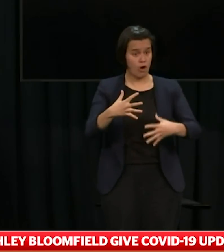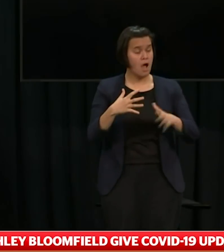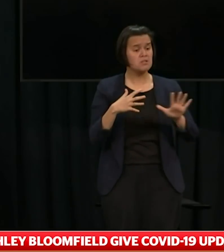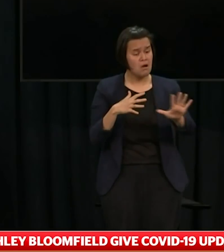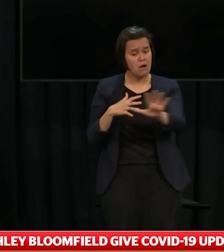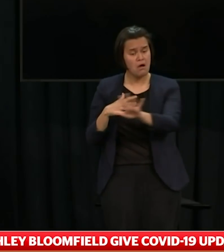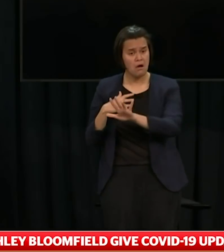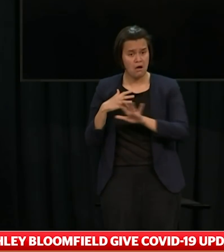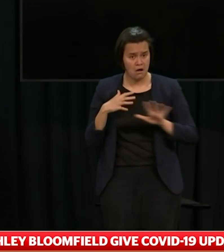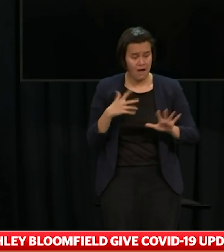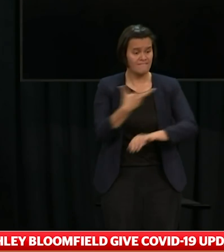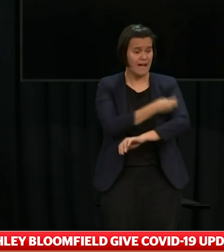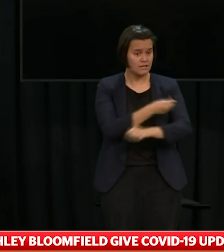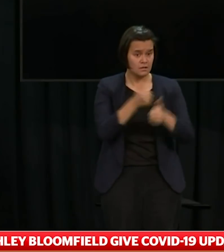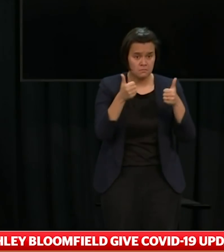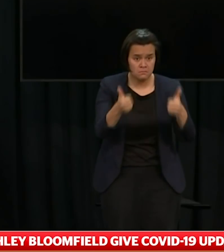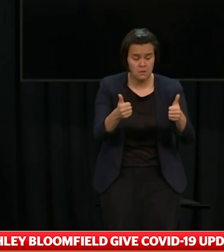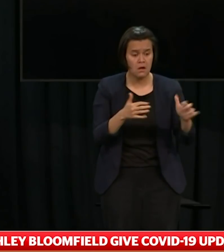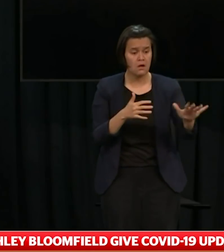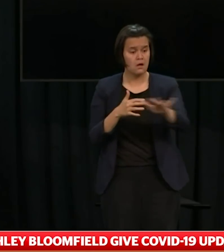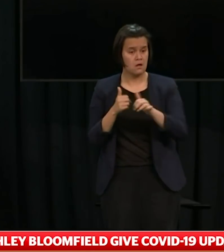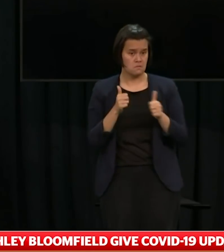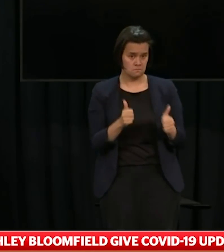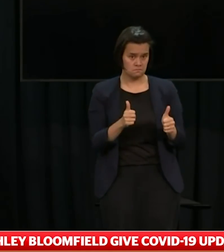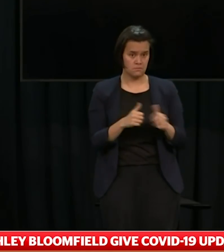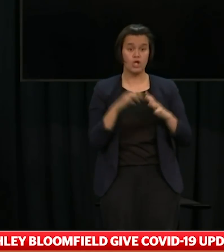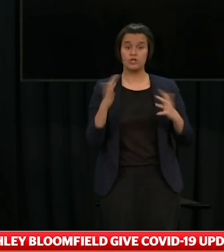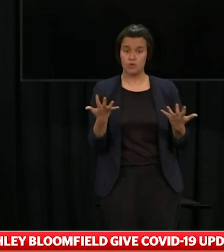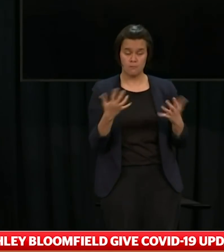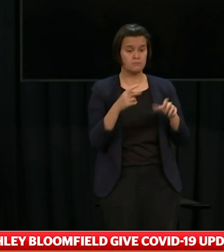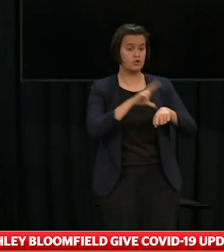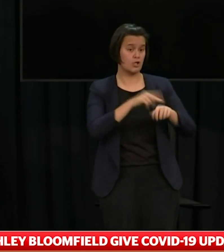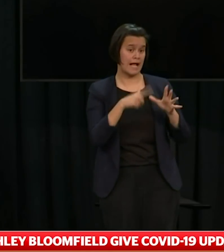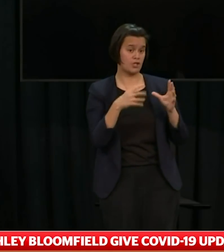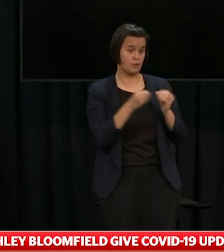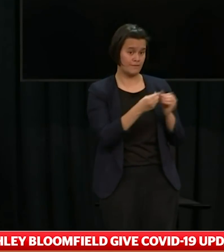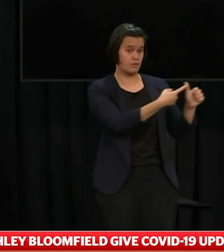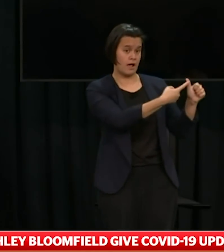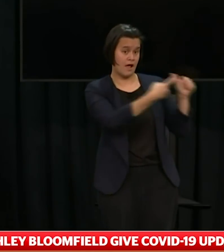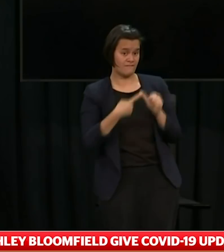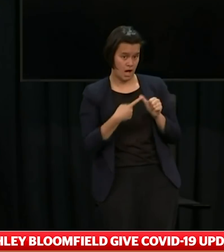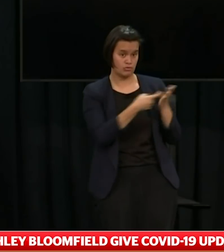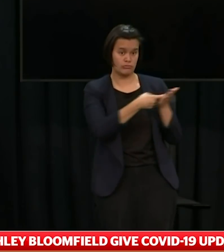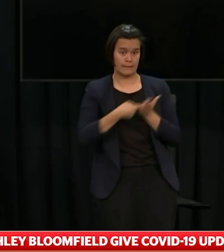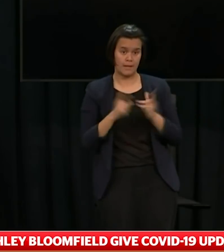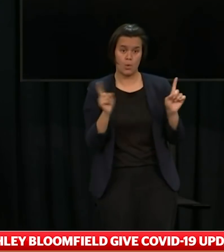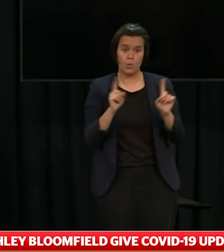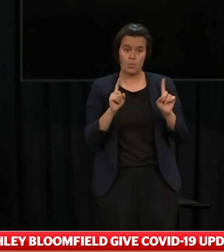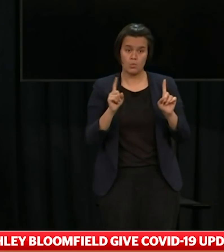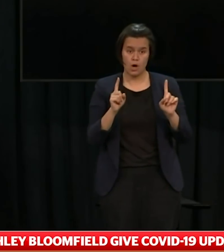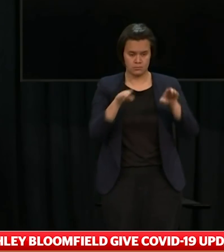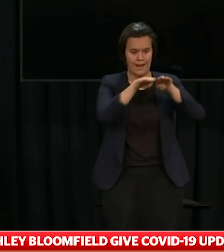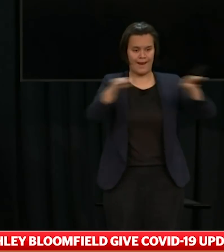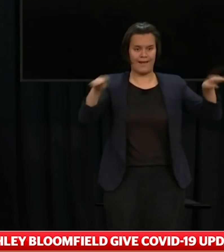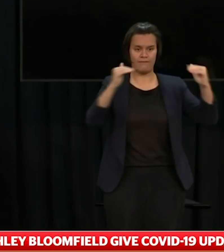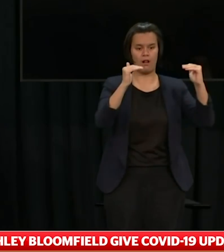also providing an extra layer of protection. That's why the Director General of Health has recommended another easing of